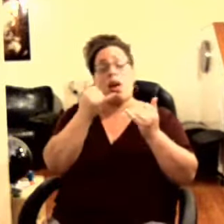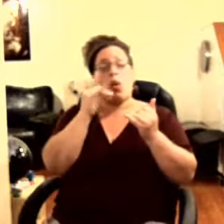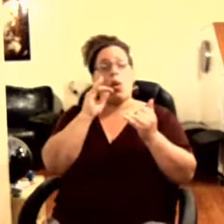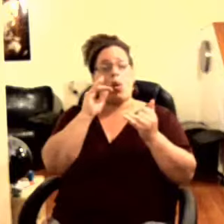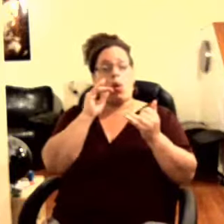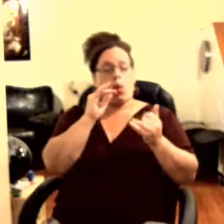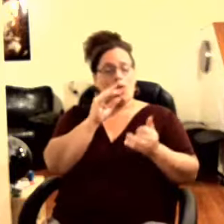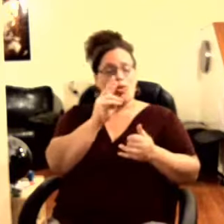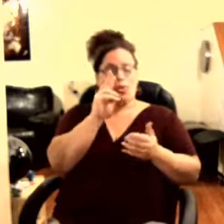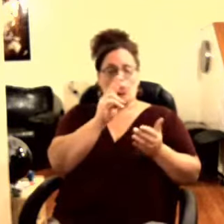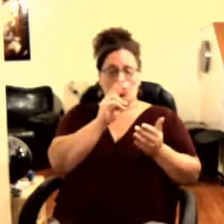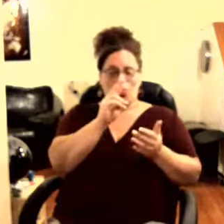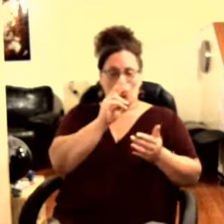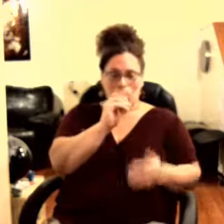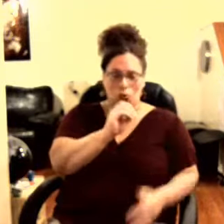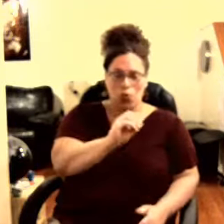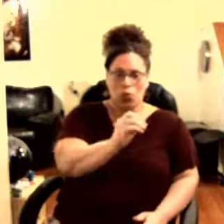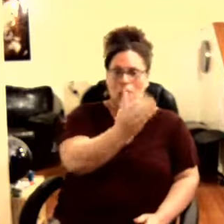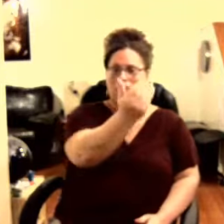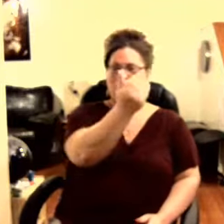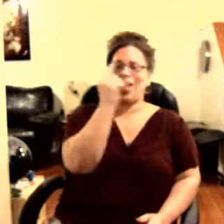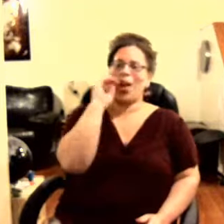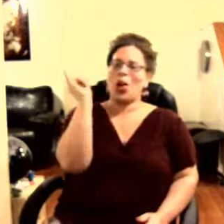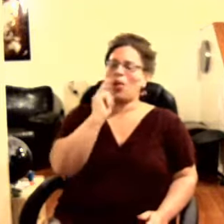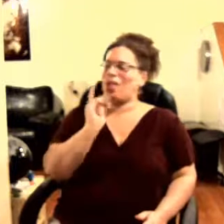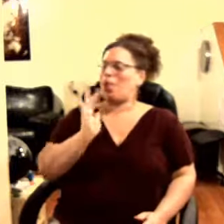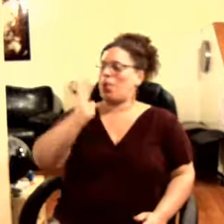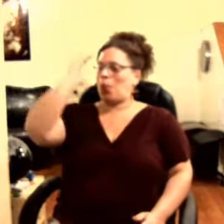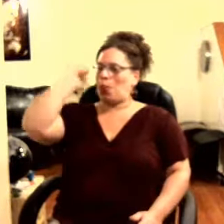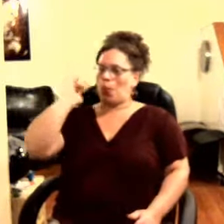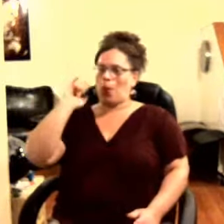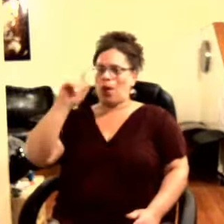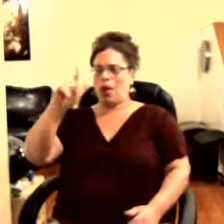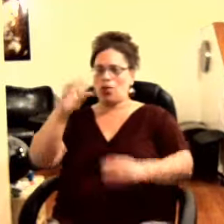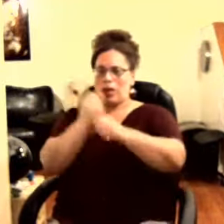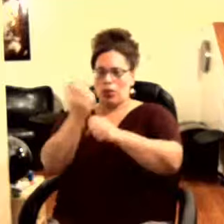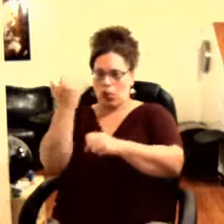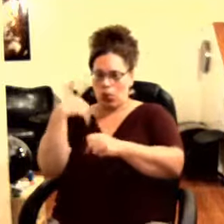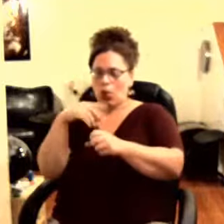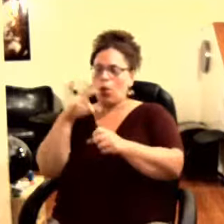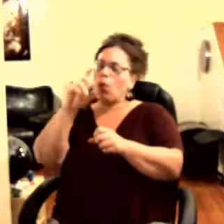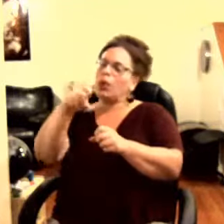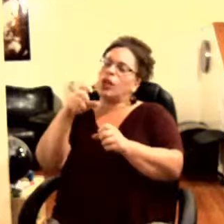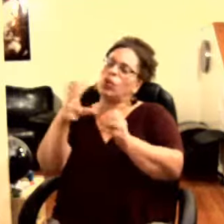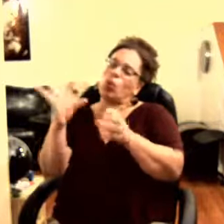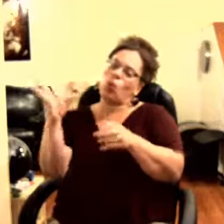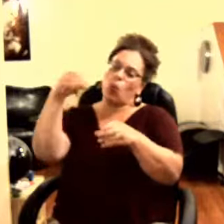to encode that kind of responsibility into the code that they're writing. You know, I know there are a lot of people here from Facebook and from Google, Larry